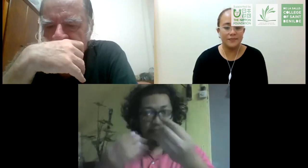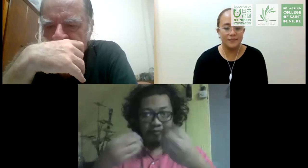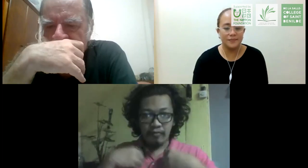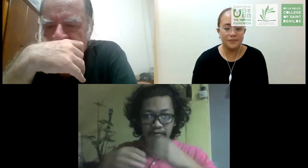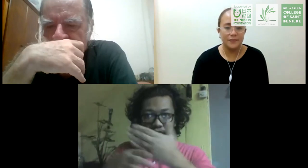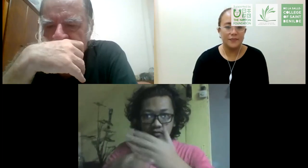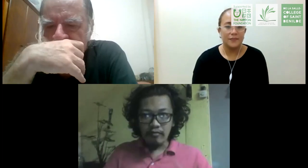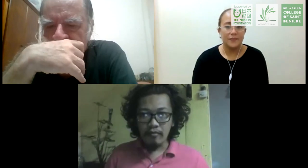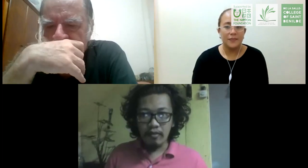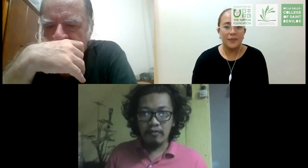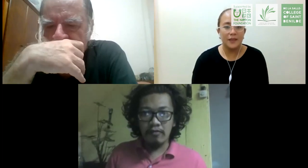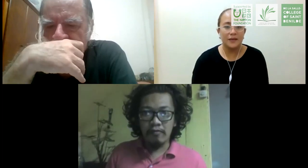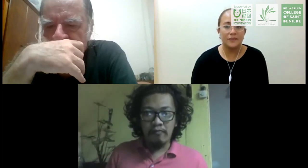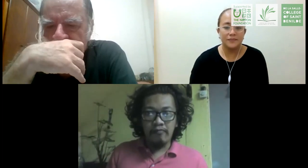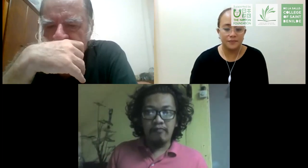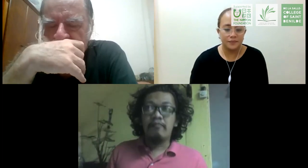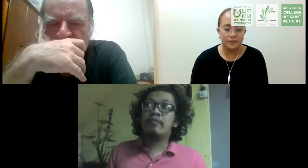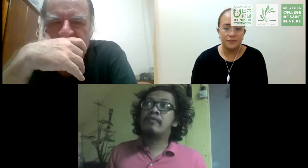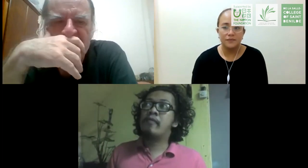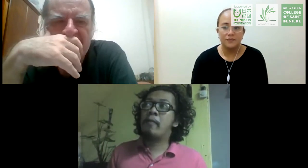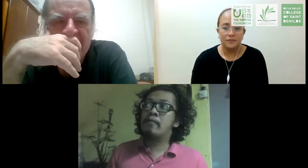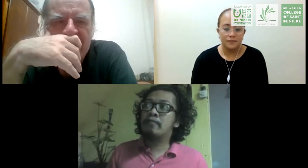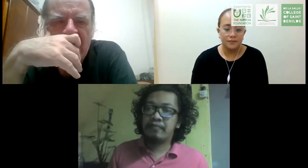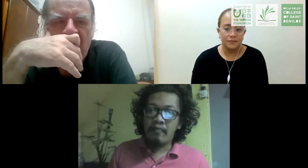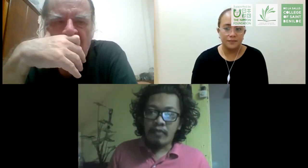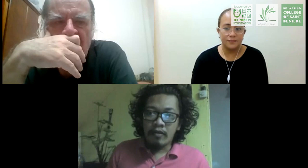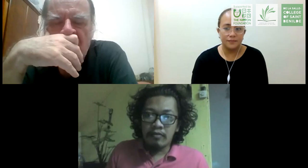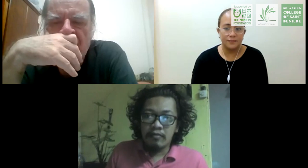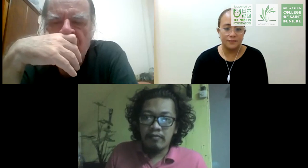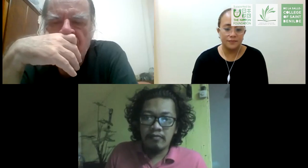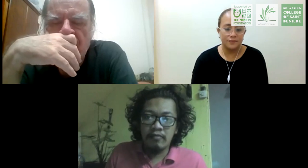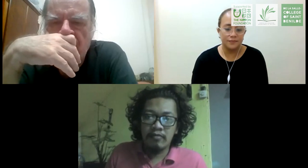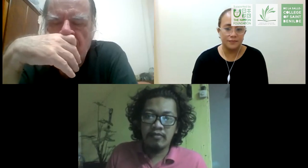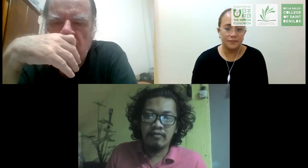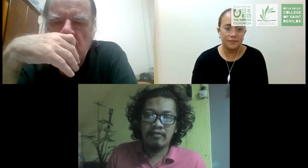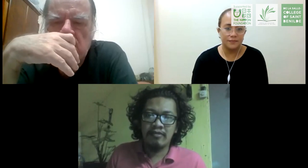Can someone give me sharing or hosting rather? Okay, got it.